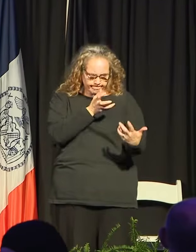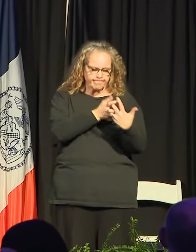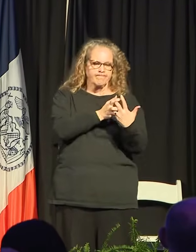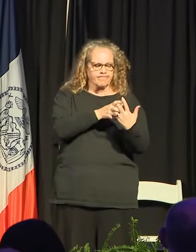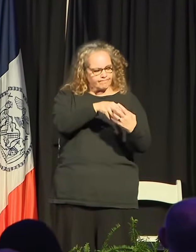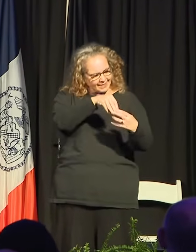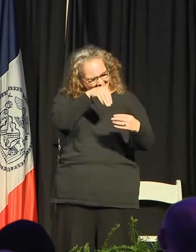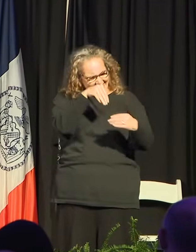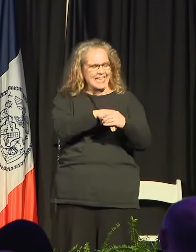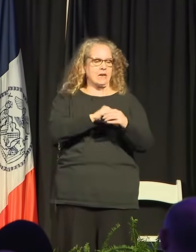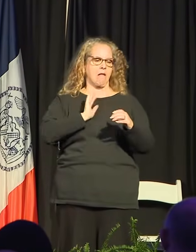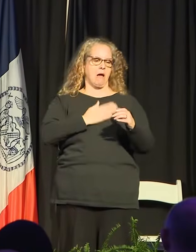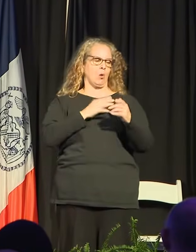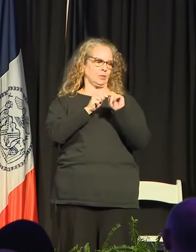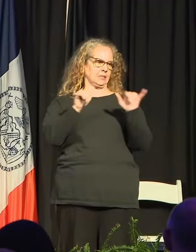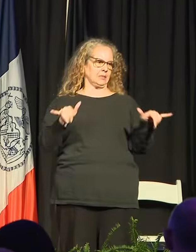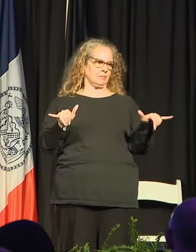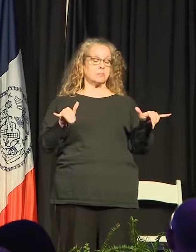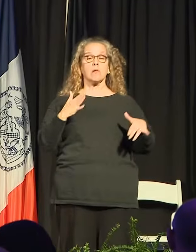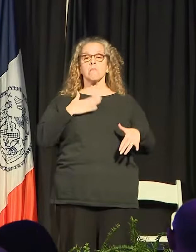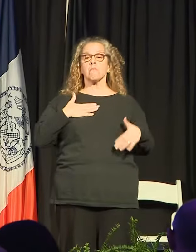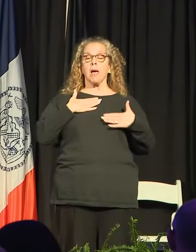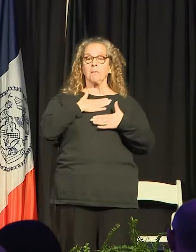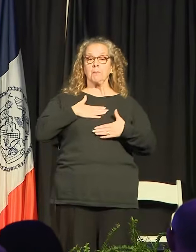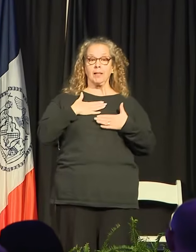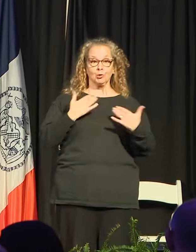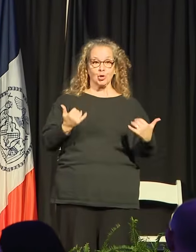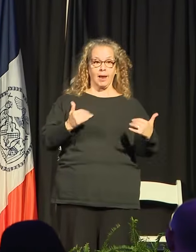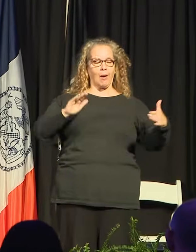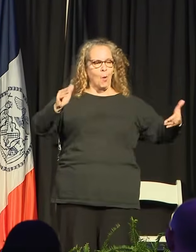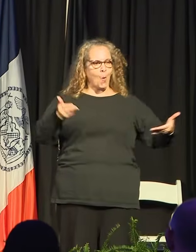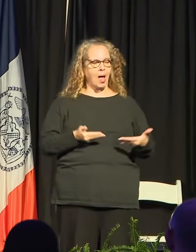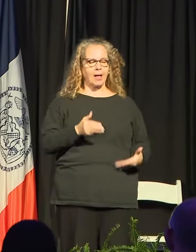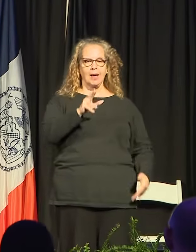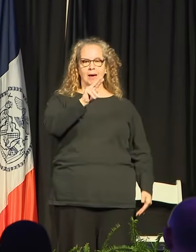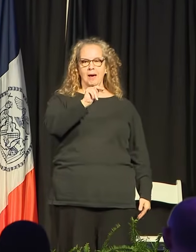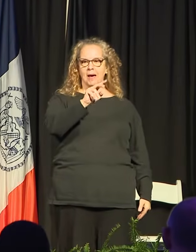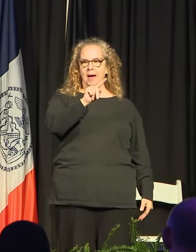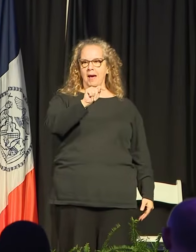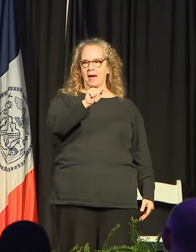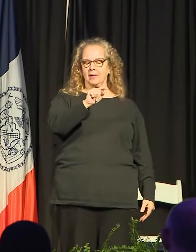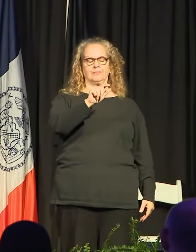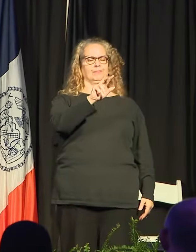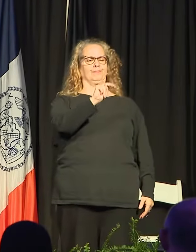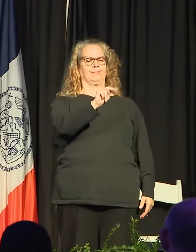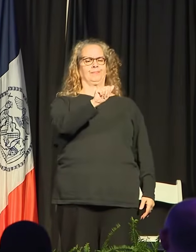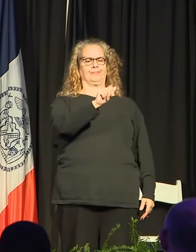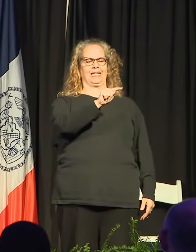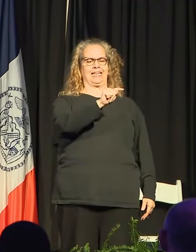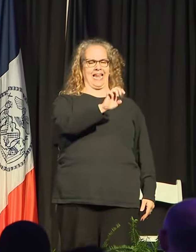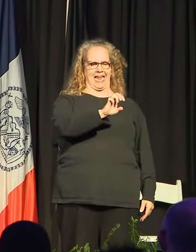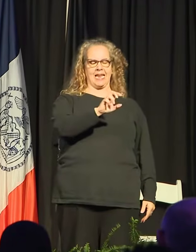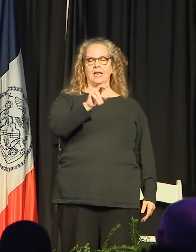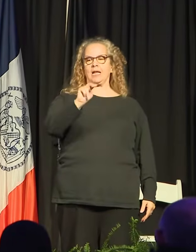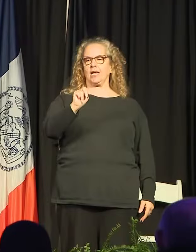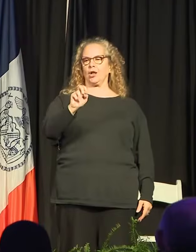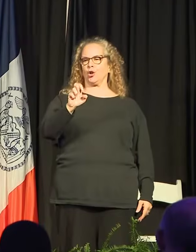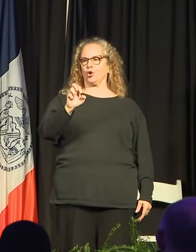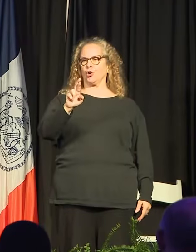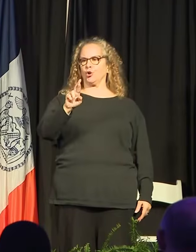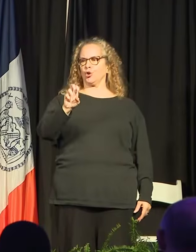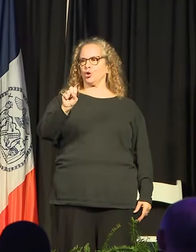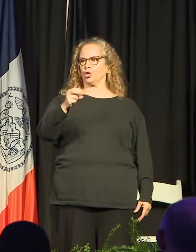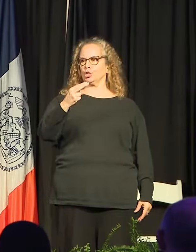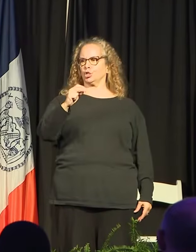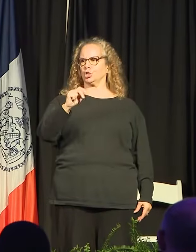service systems. It is my pleasure to welcome Nate Sherfinsky, who represents Deputy Mayor